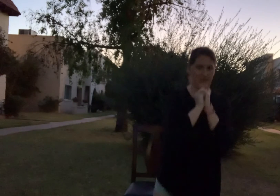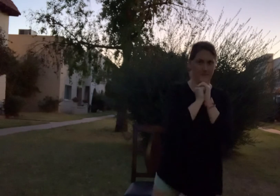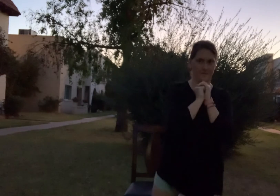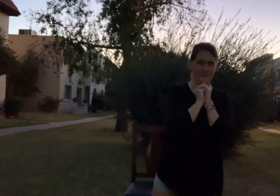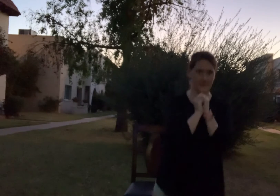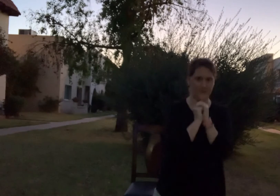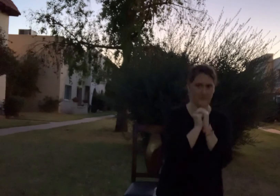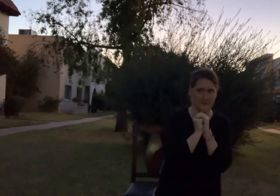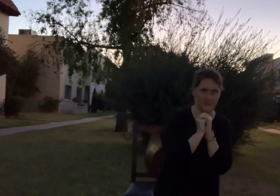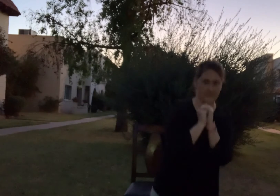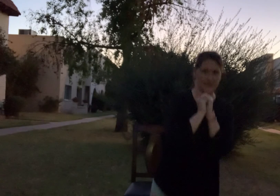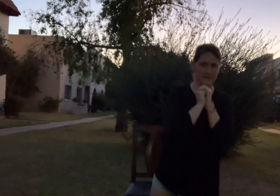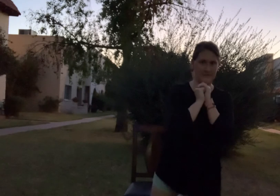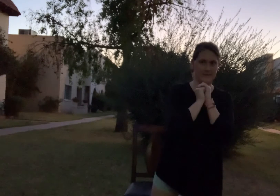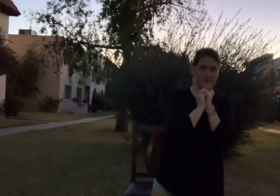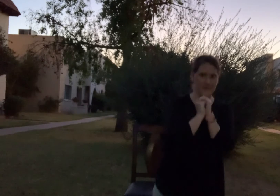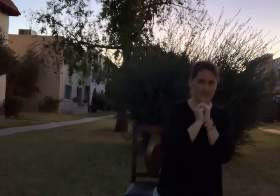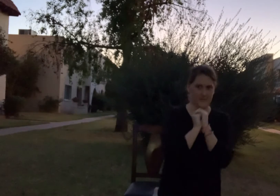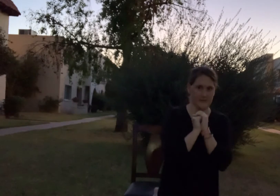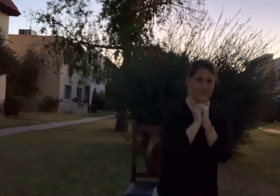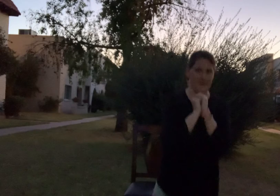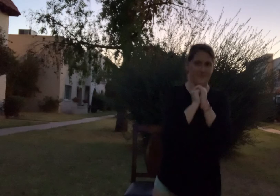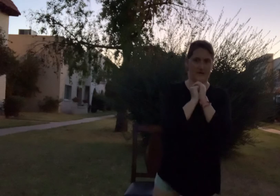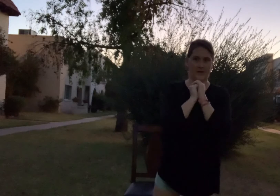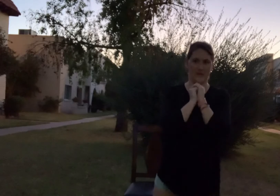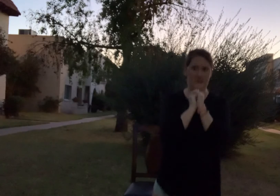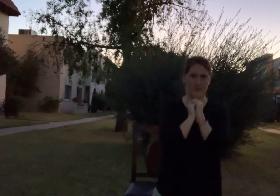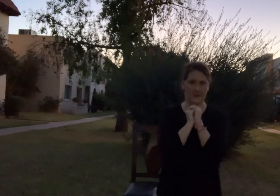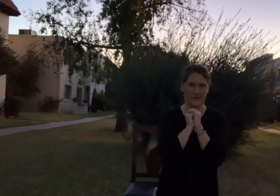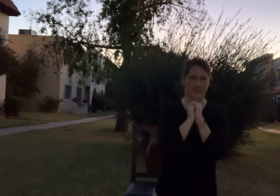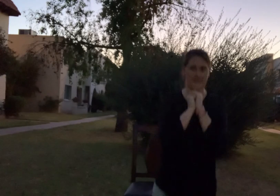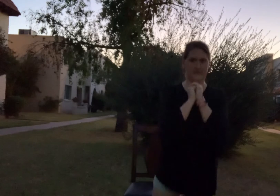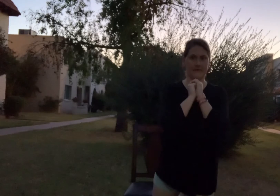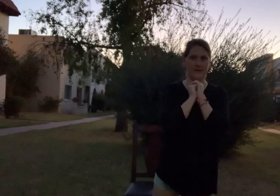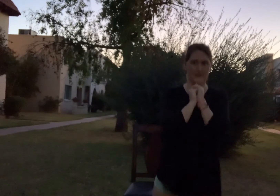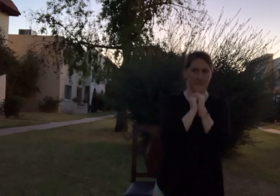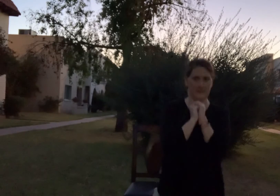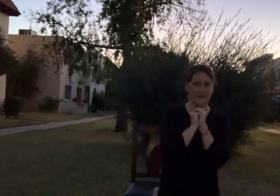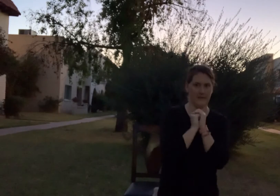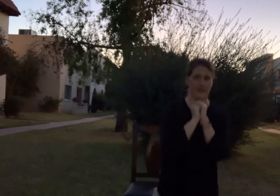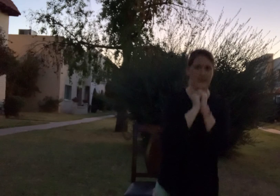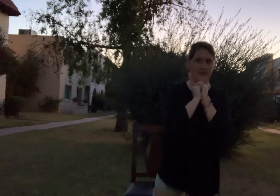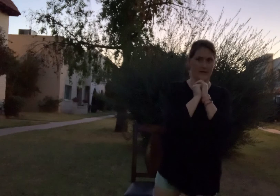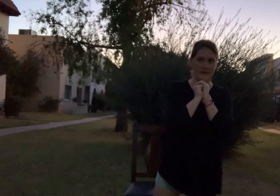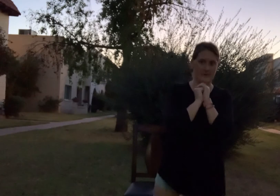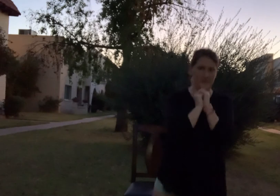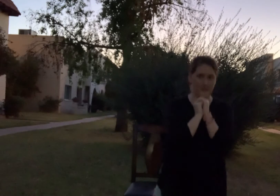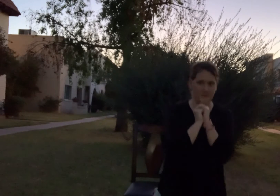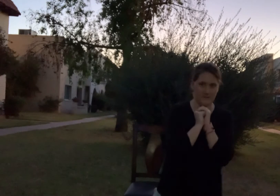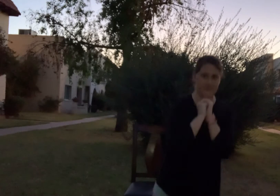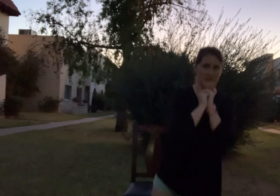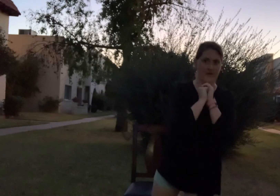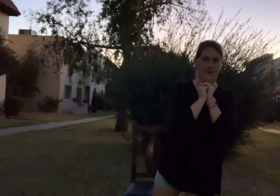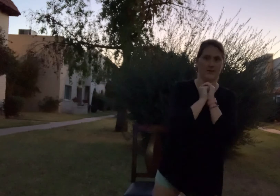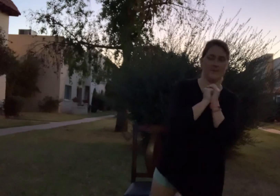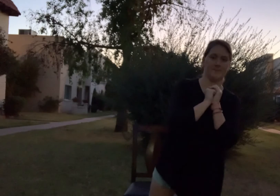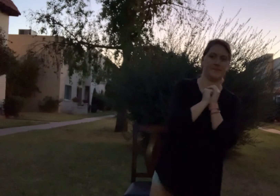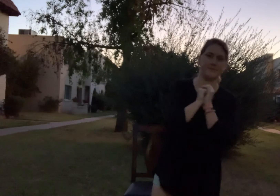five, six, seven, eight, nine, ten.